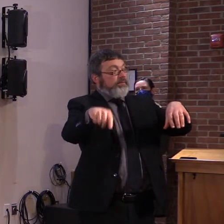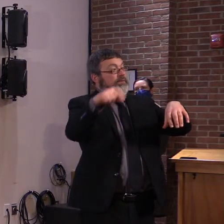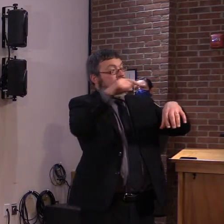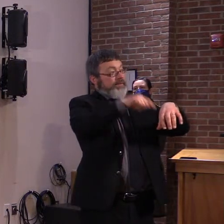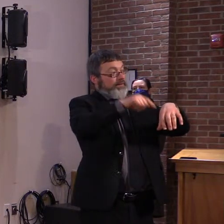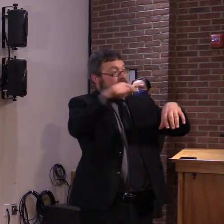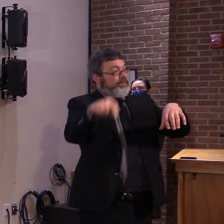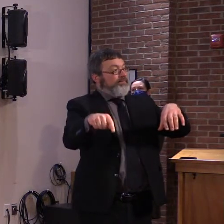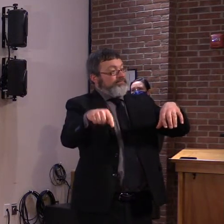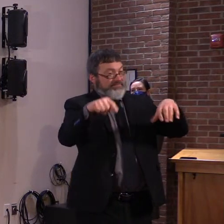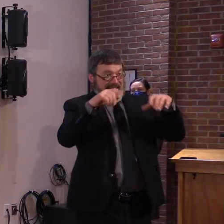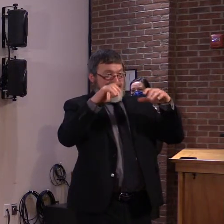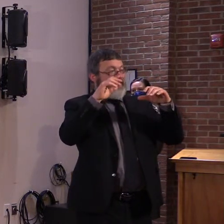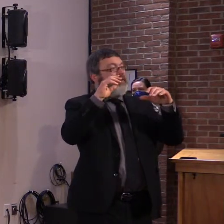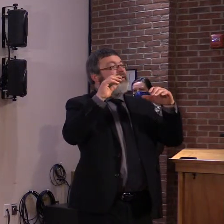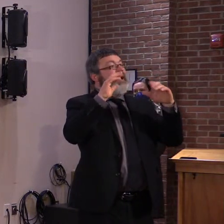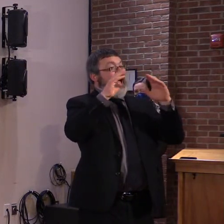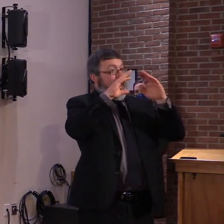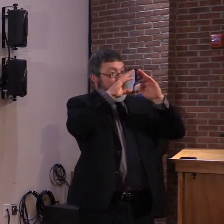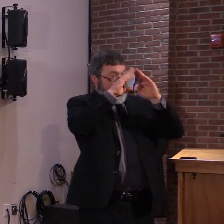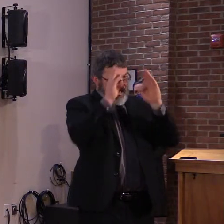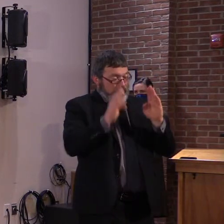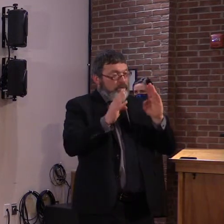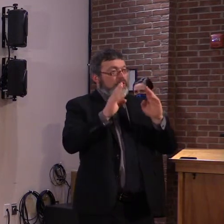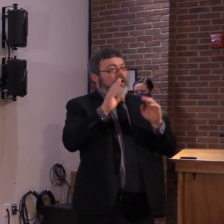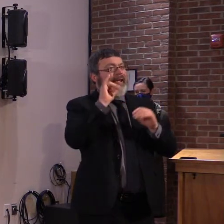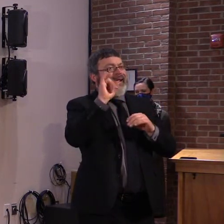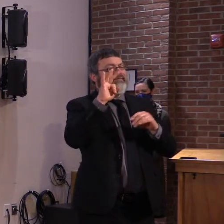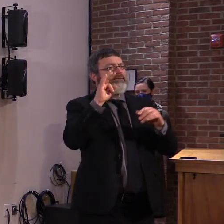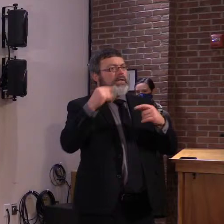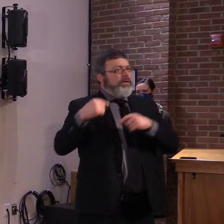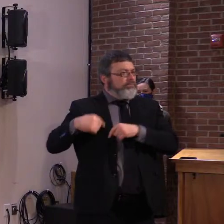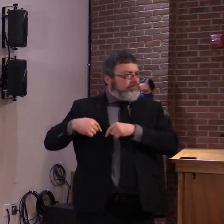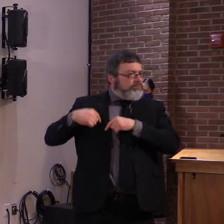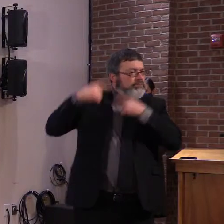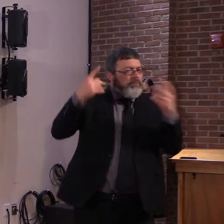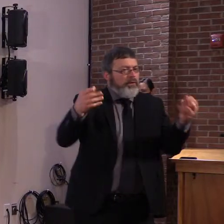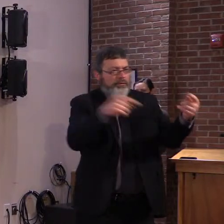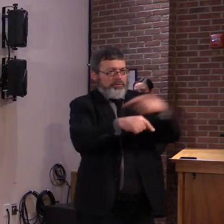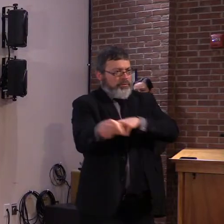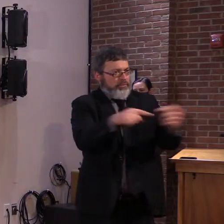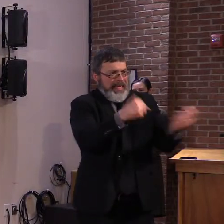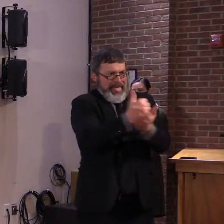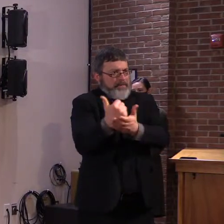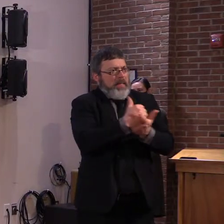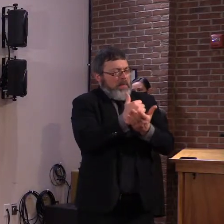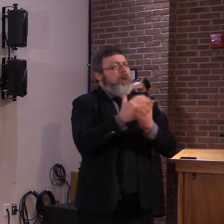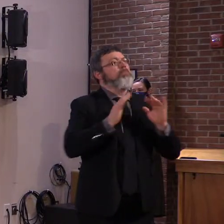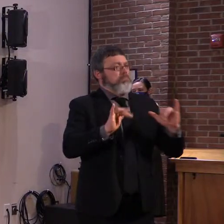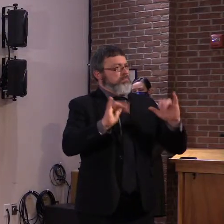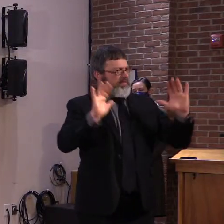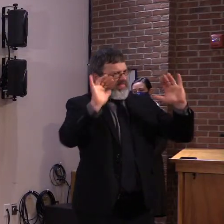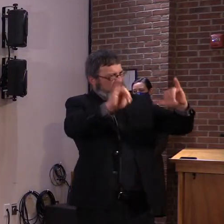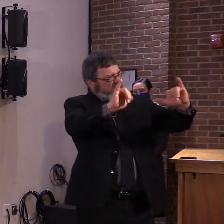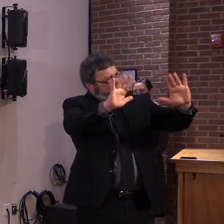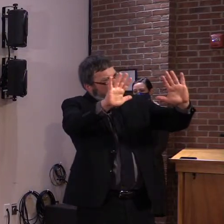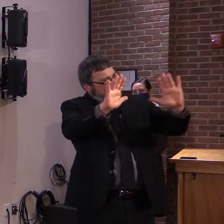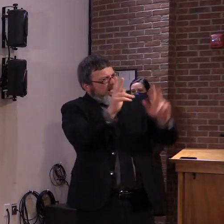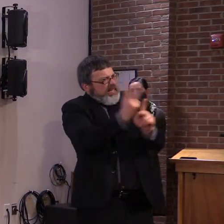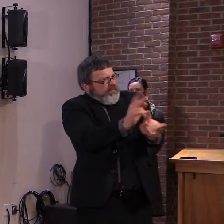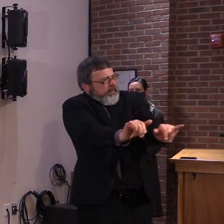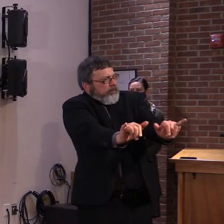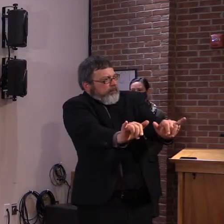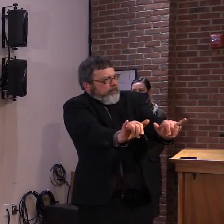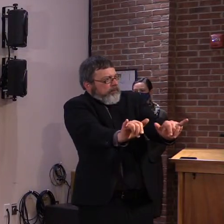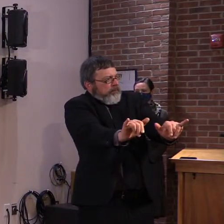interacting very regularly, such as the case with, we've heard from some families where grandparents are regular caregivers of